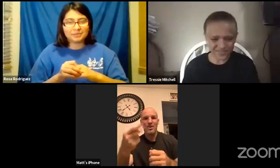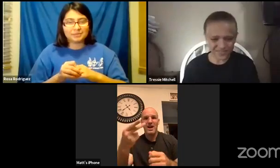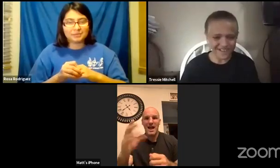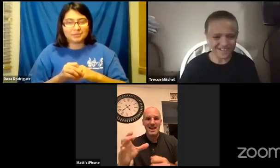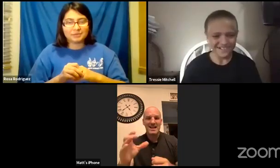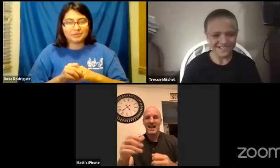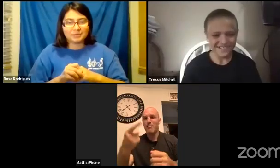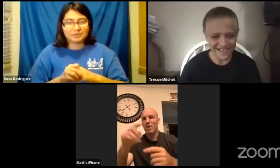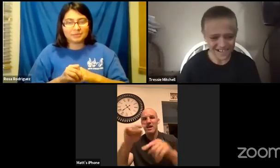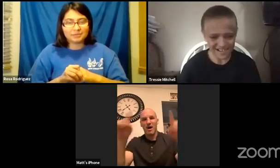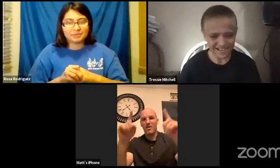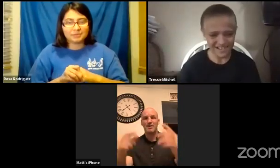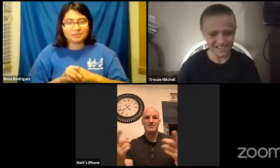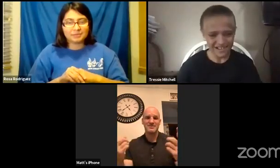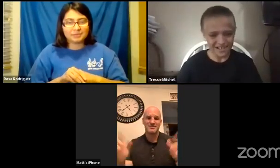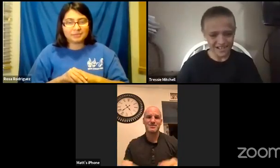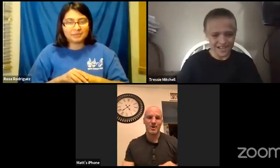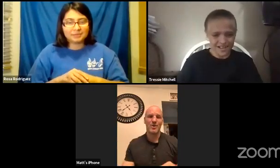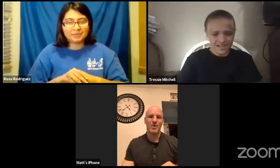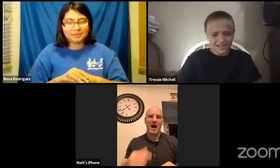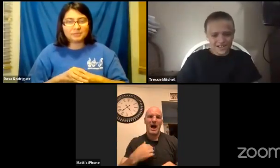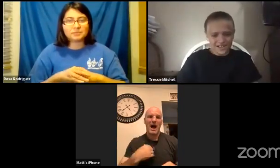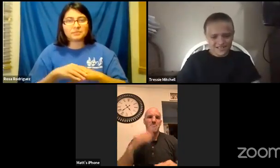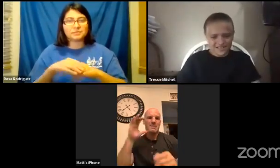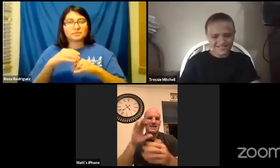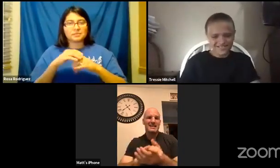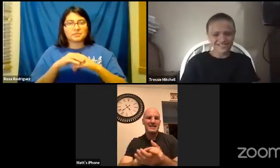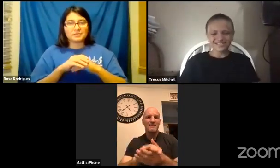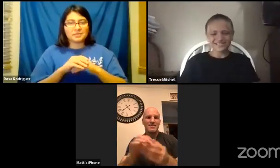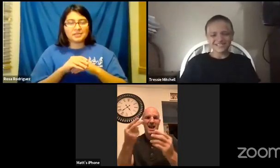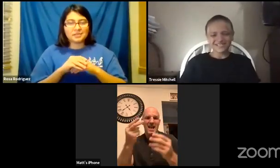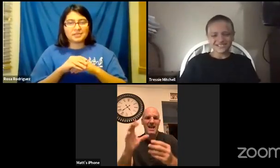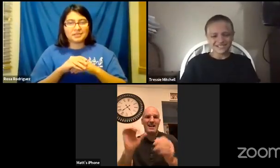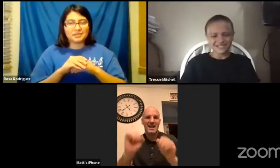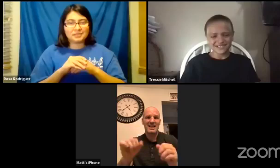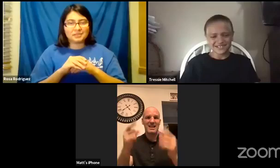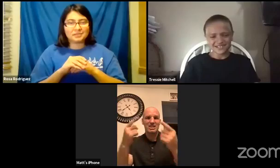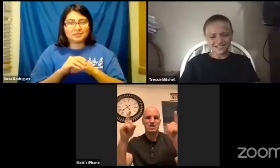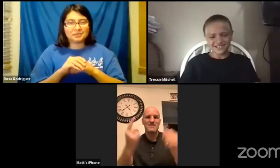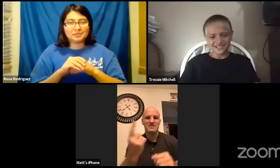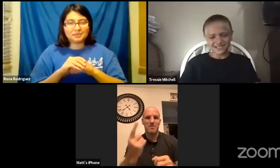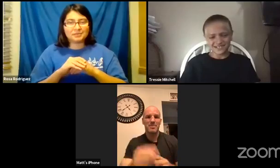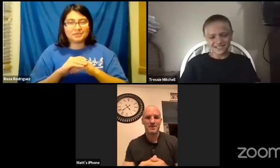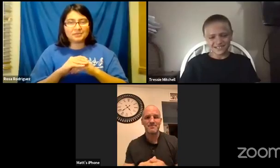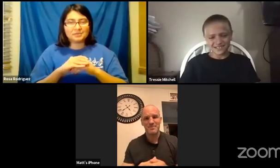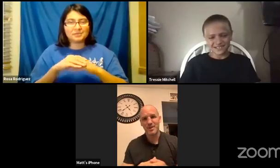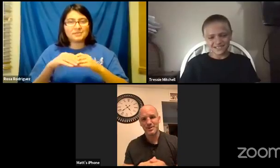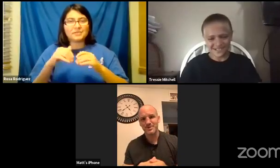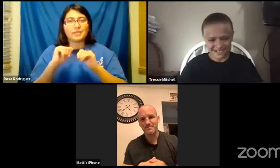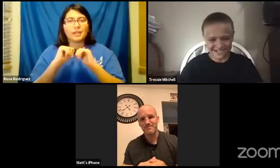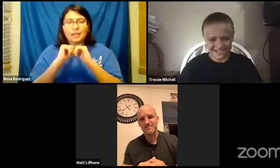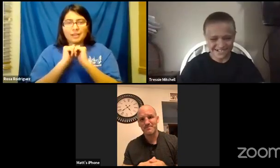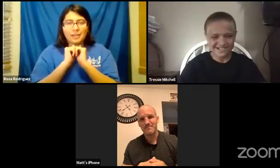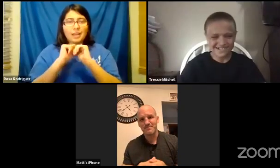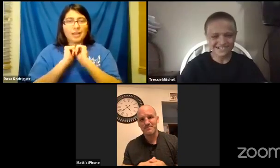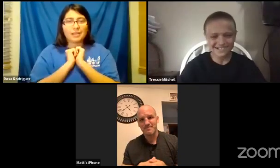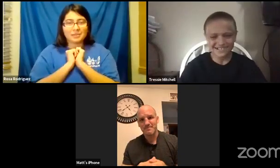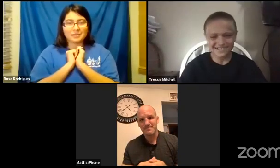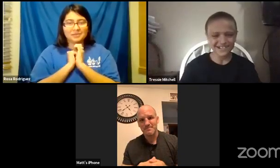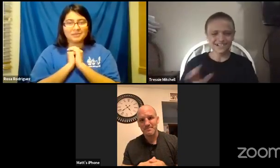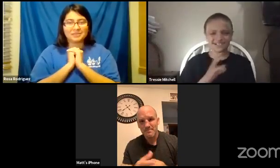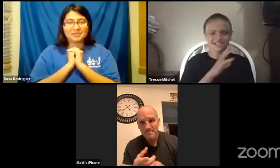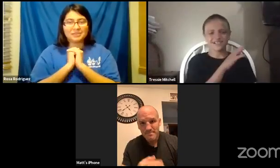So yeah, it doesn't matter if you have a disability or other handicap. I was deaf and I did struggle with